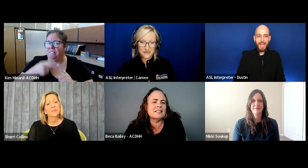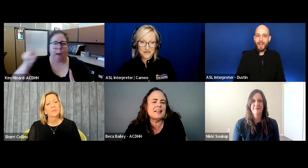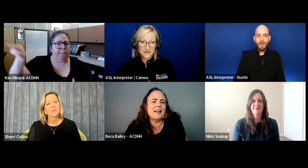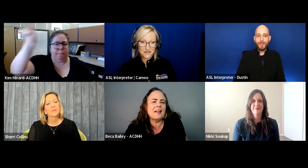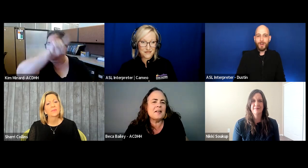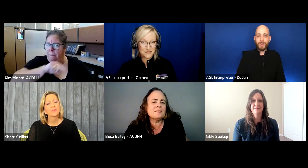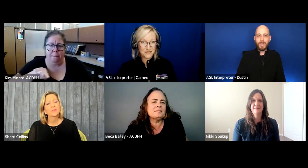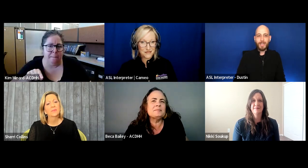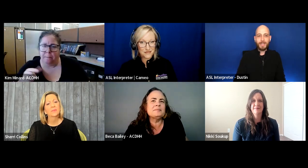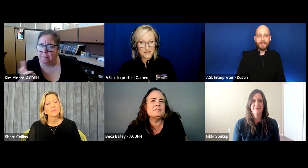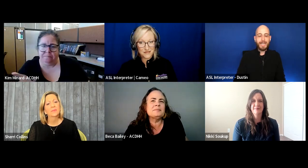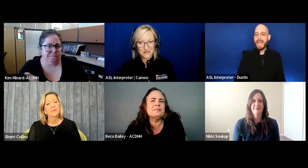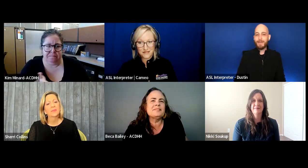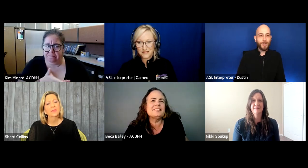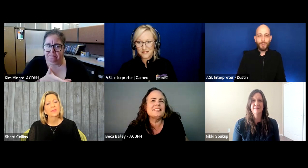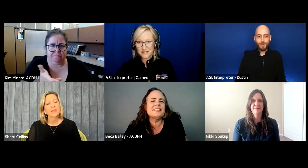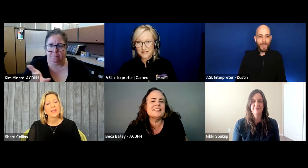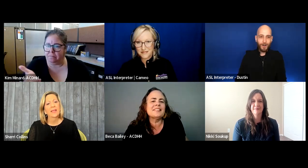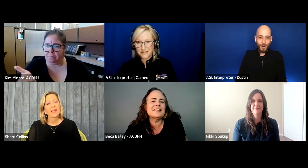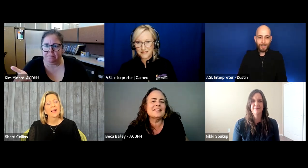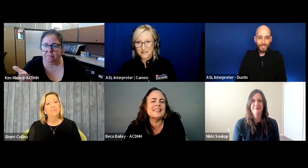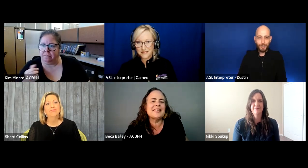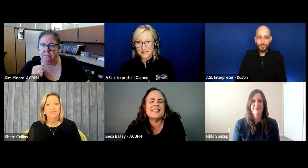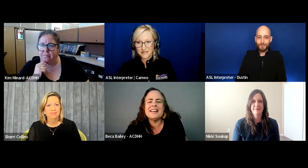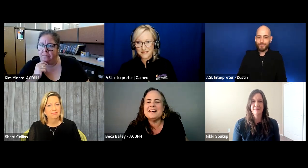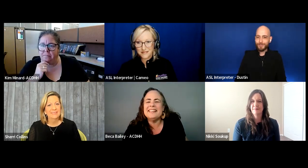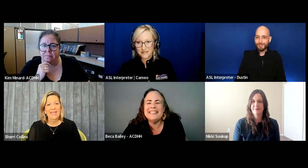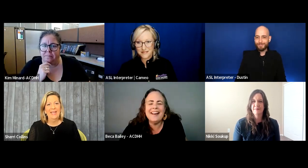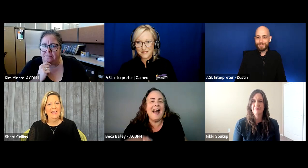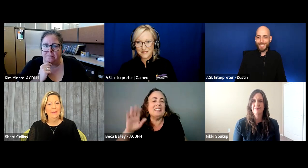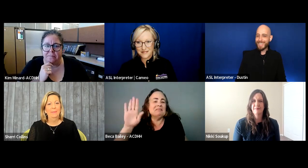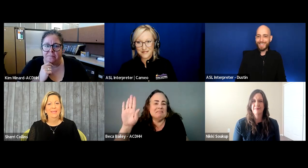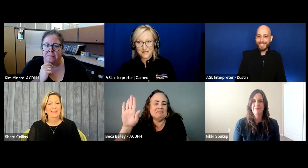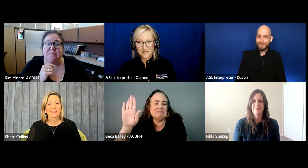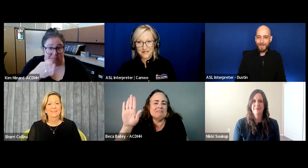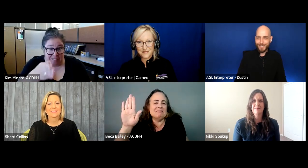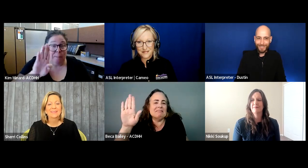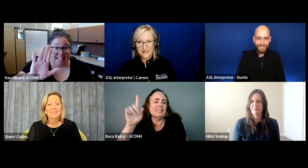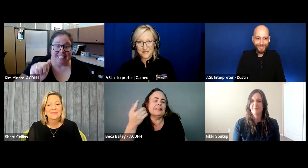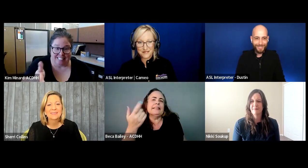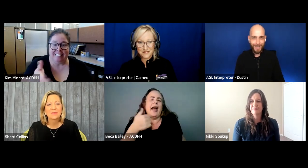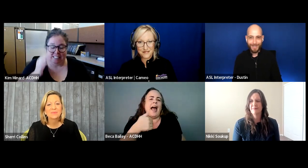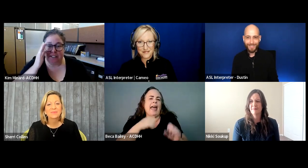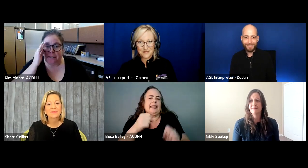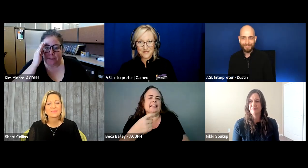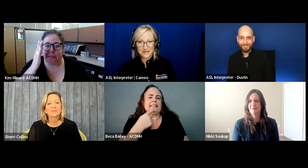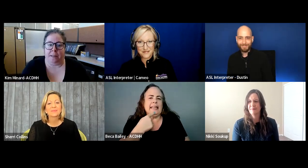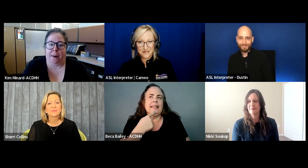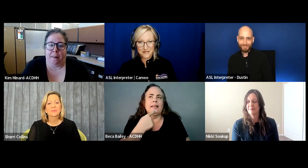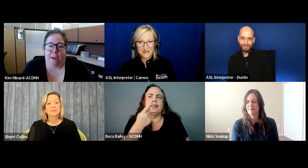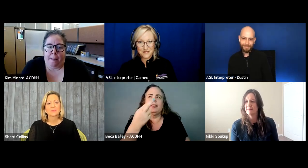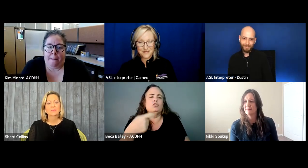Do you have any other names on your radar that you've seen in deaf spaces? Becca?